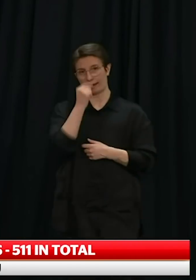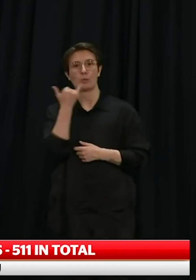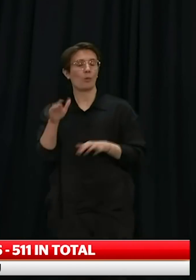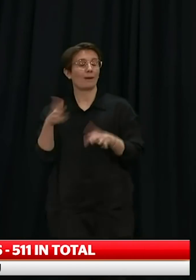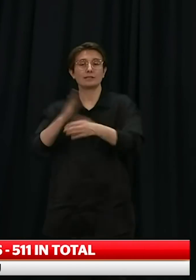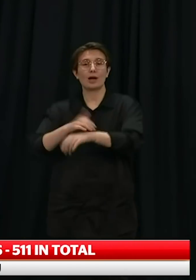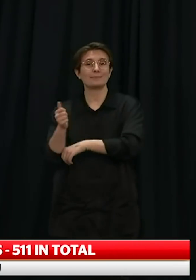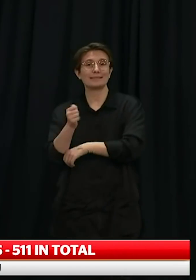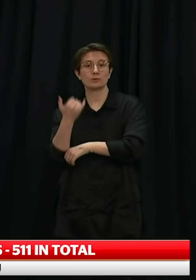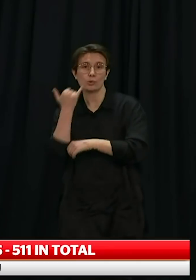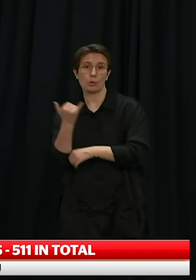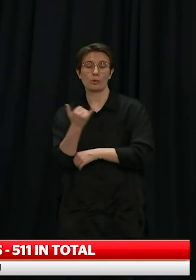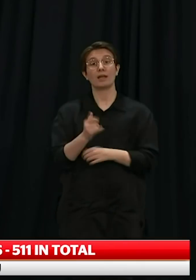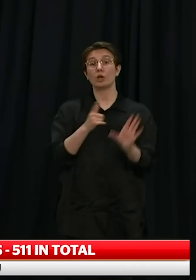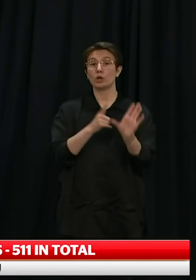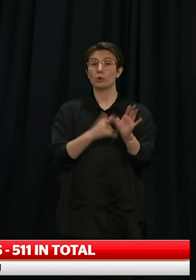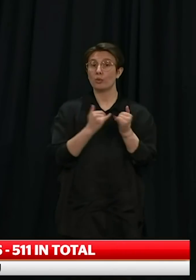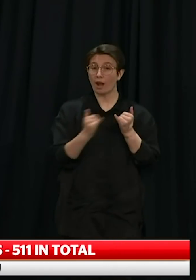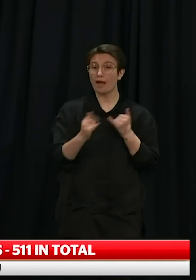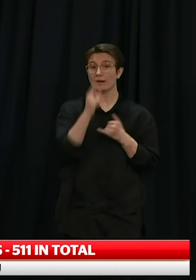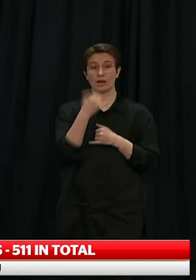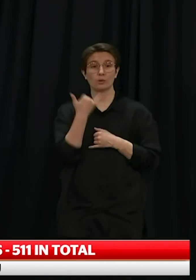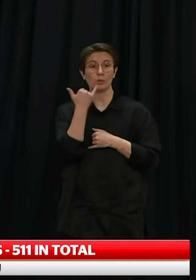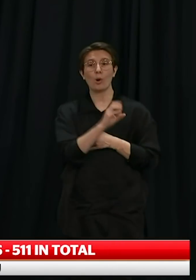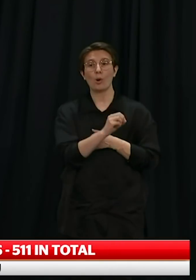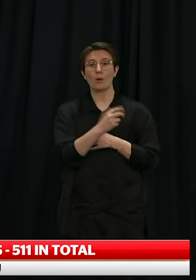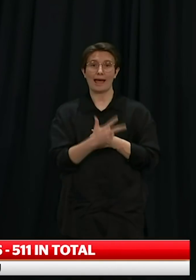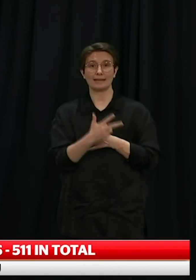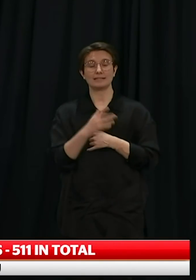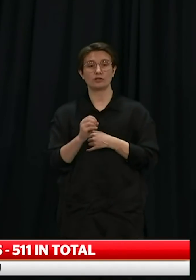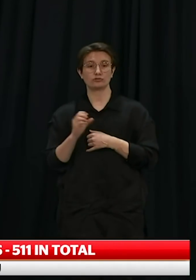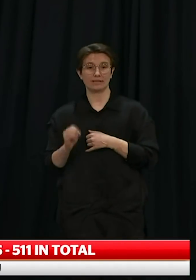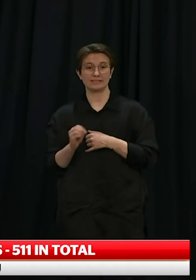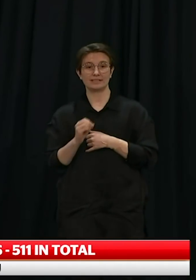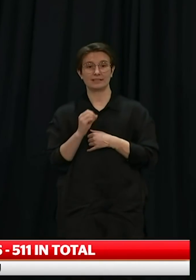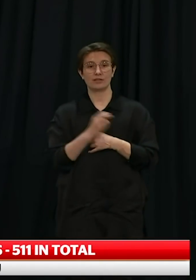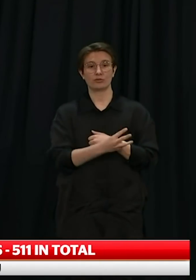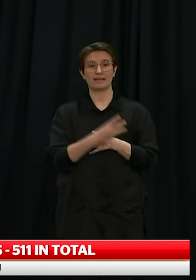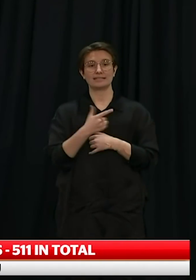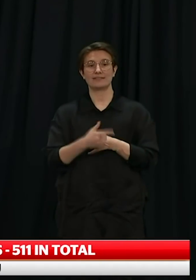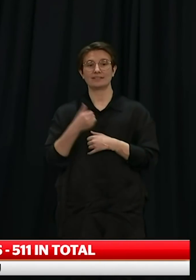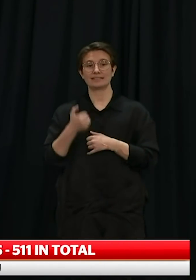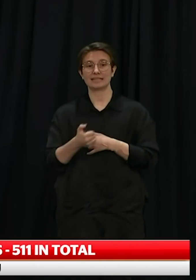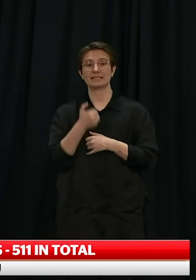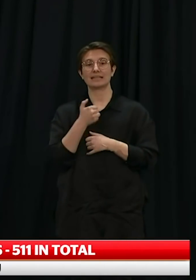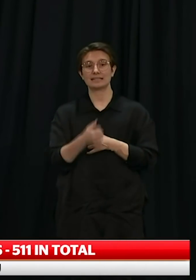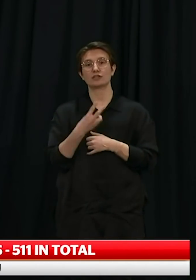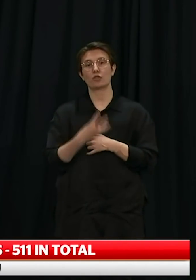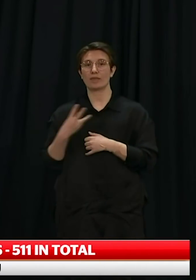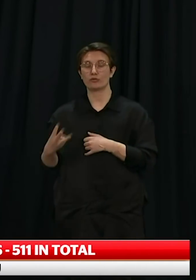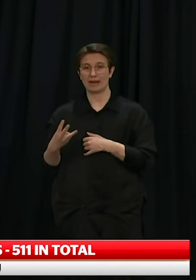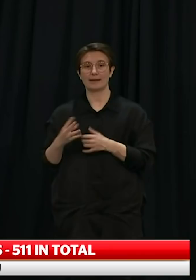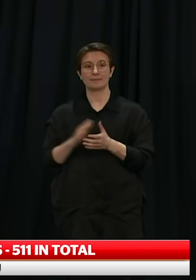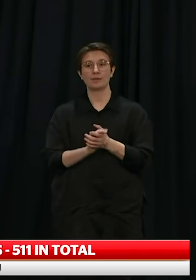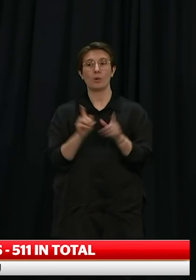0800 376 633 or by free texting 234. There